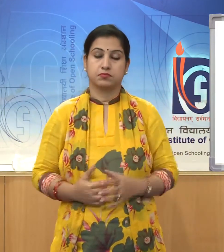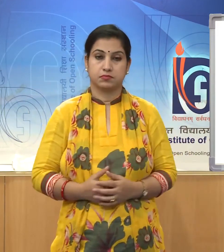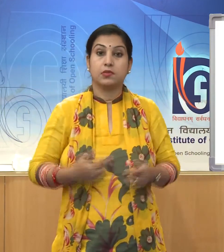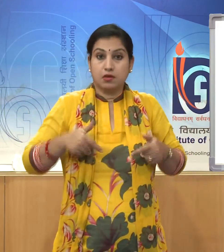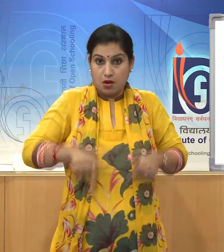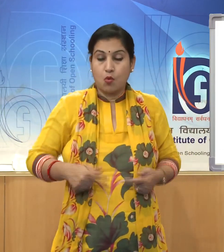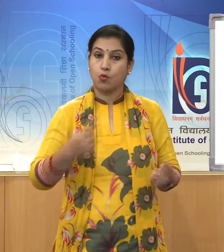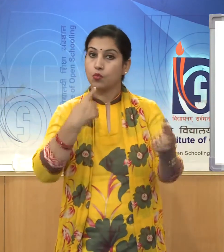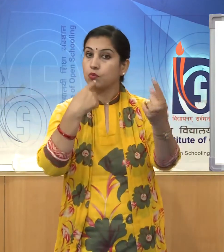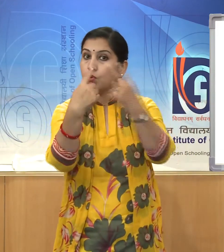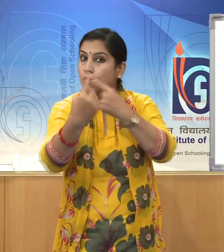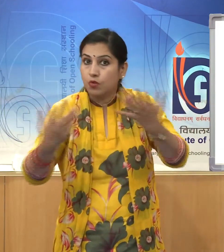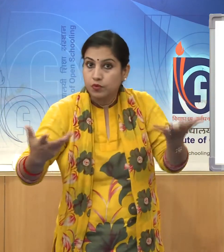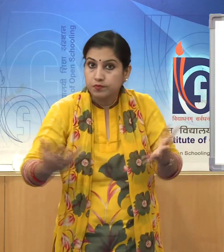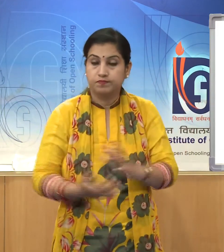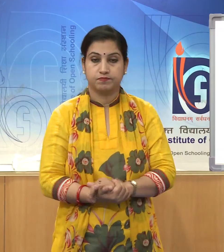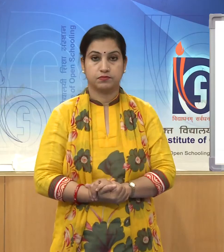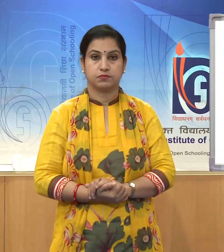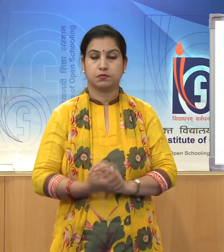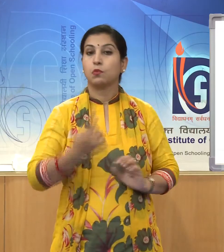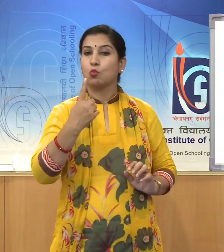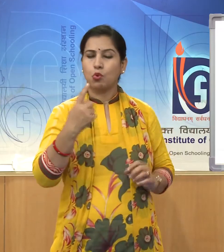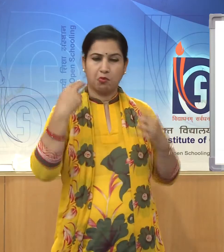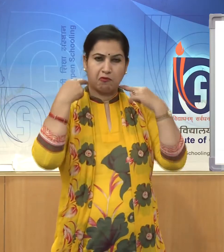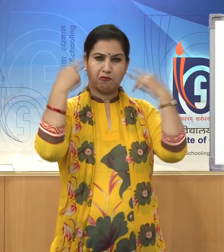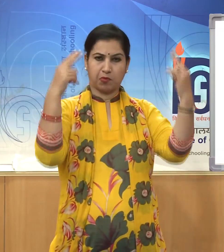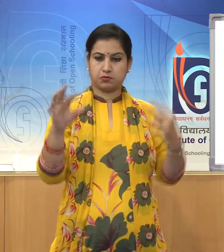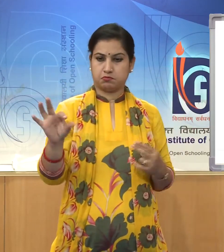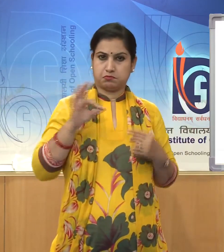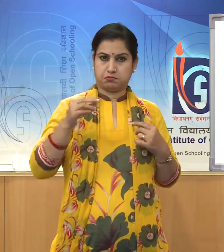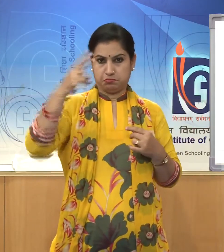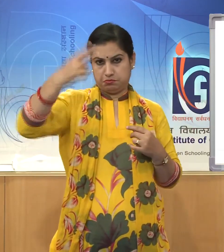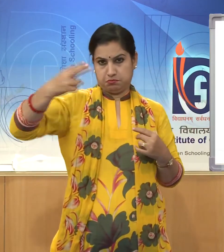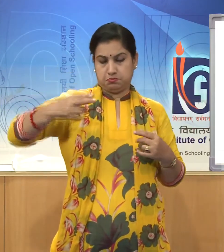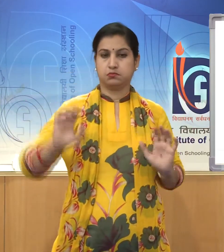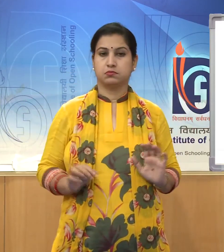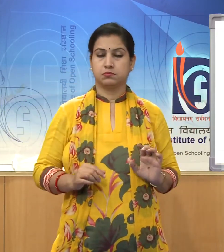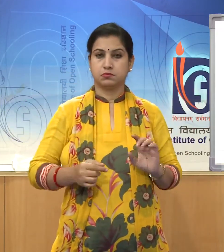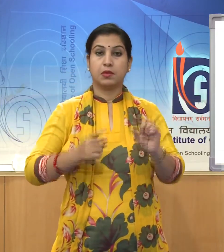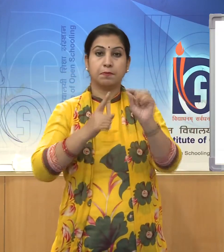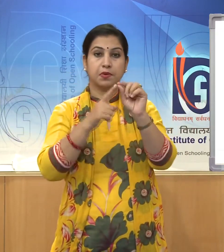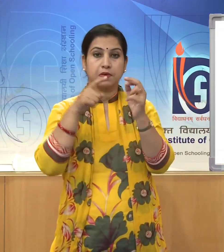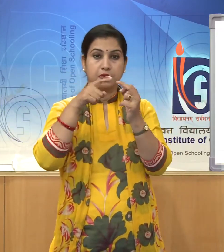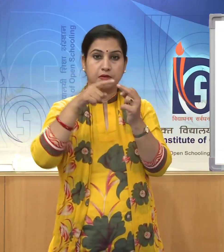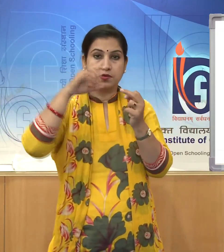Let us appreciate one of the paintings of Picasso